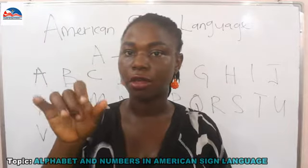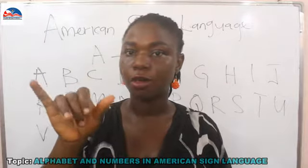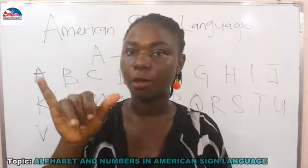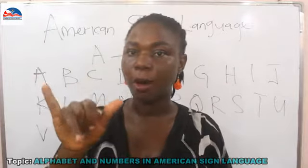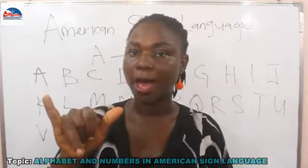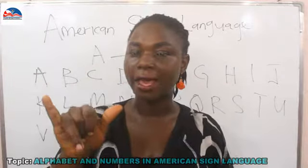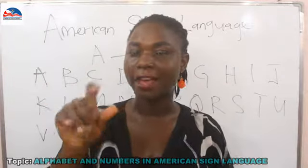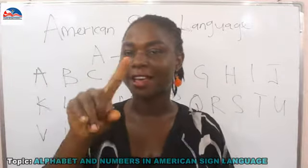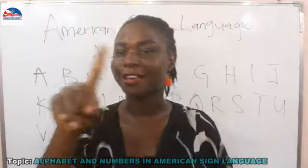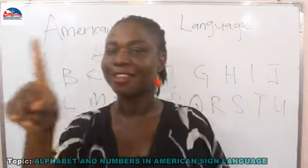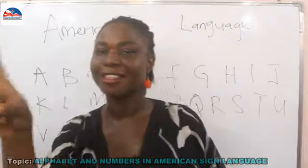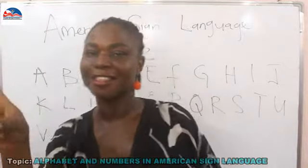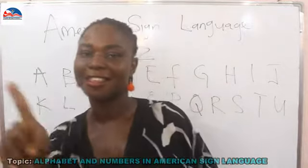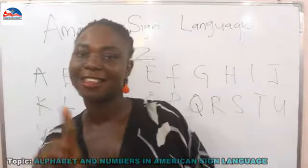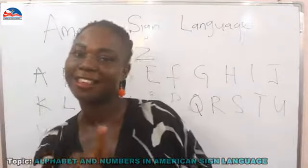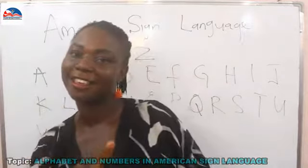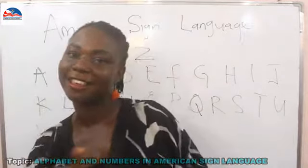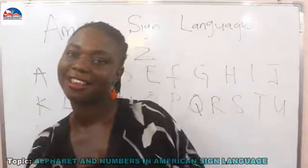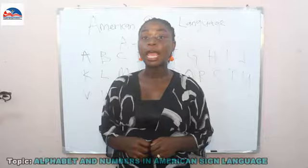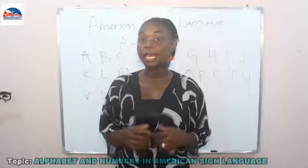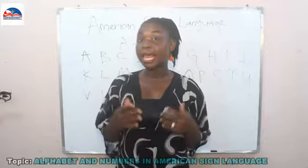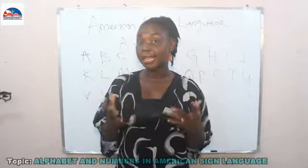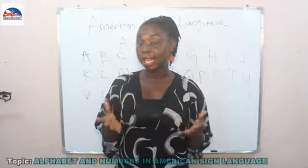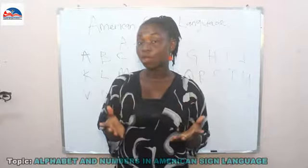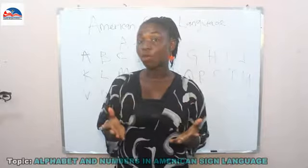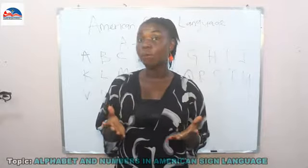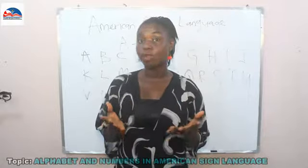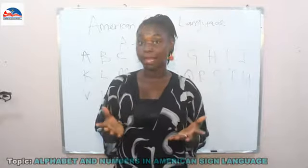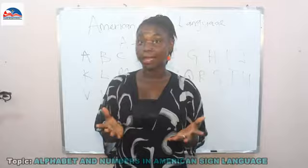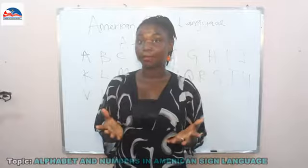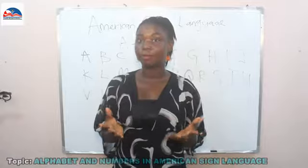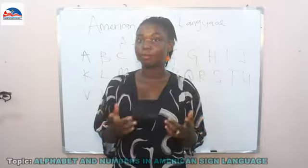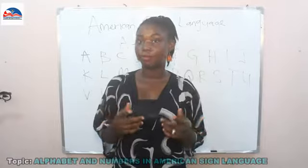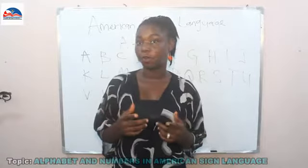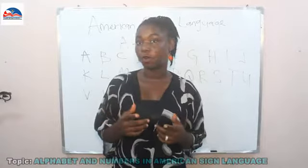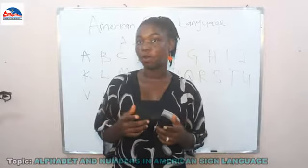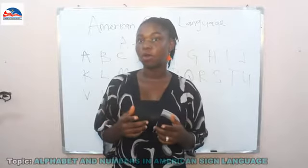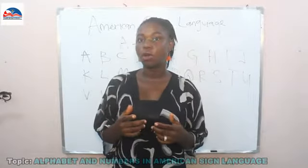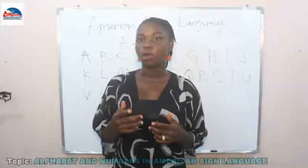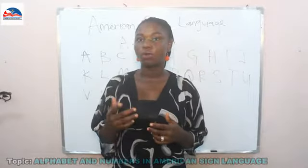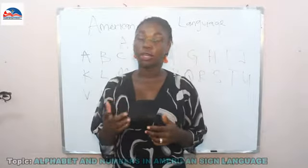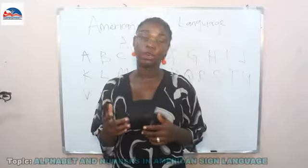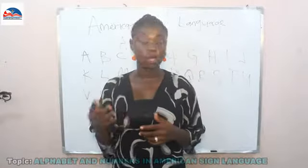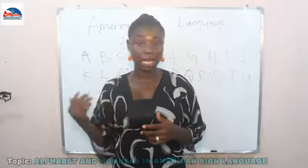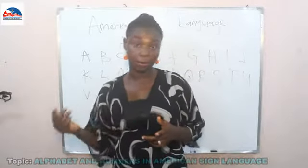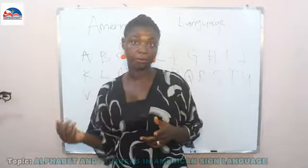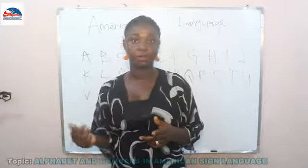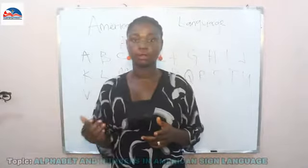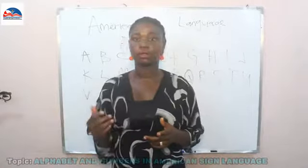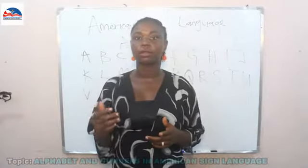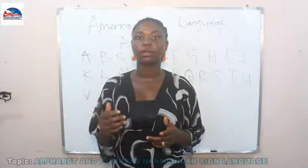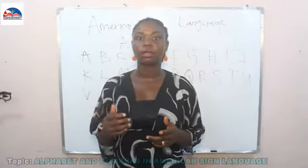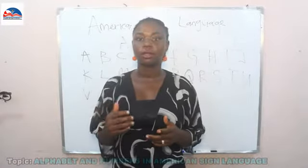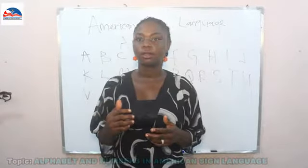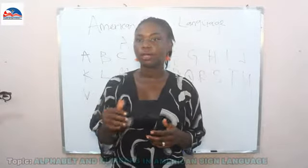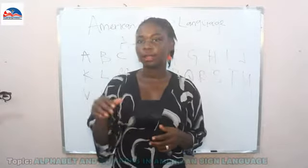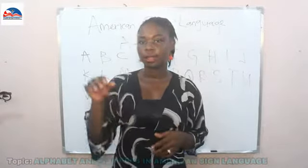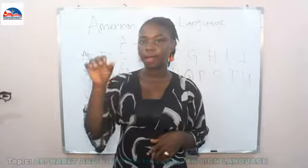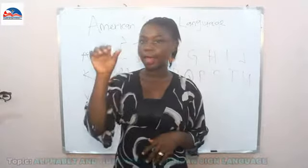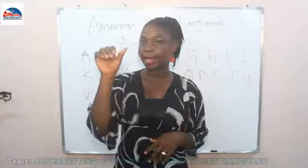your Y, and your Z. Let's take it one more time before we go to our numbers. Let's